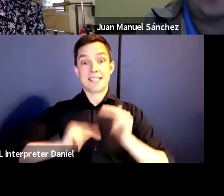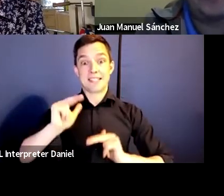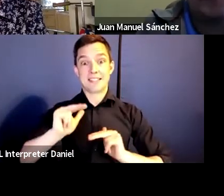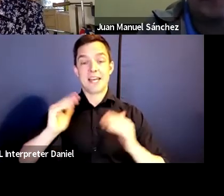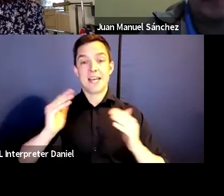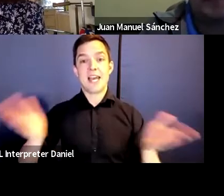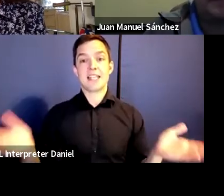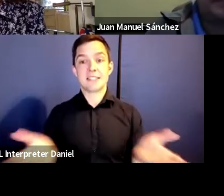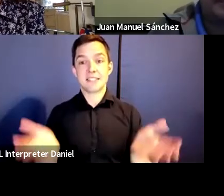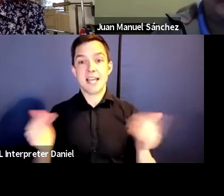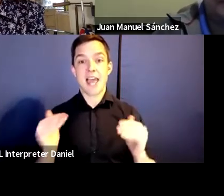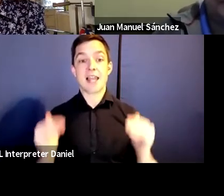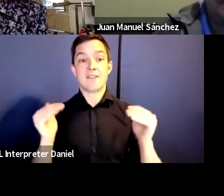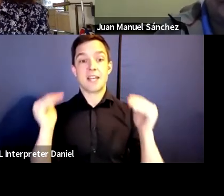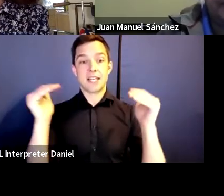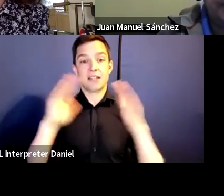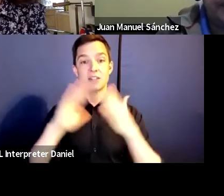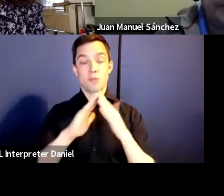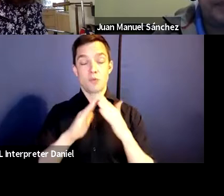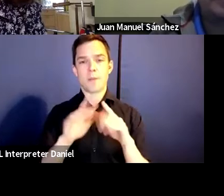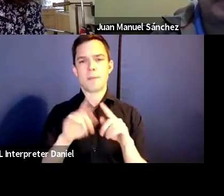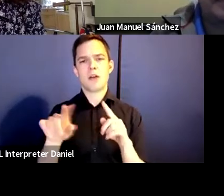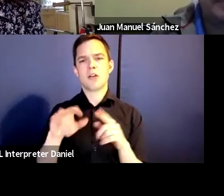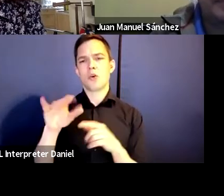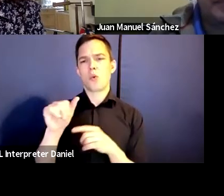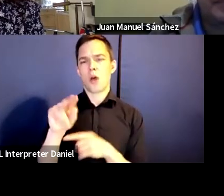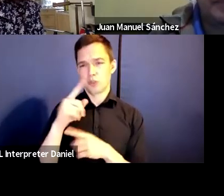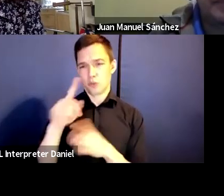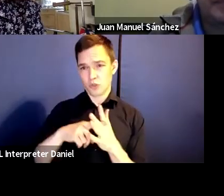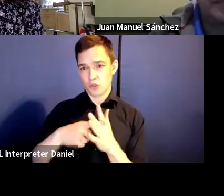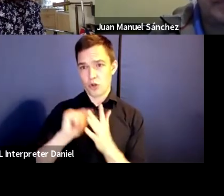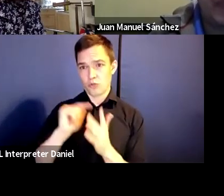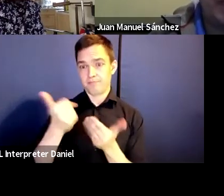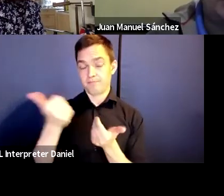the community, but I'm really curious. Juan Manuel, would you like to start us off?